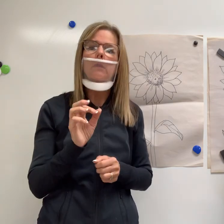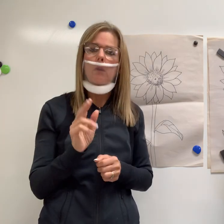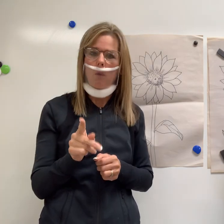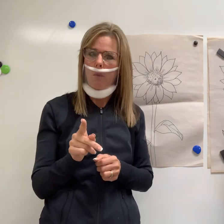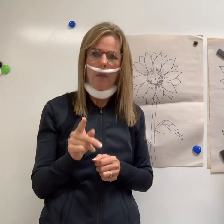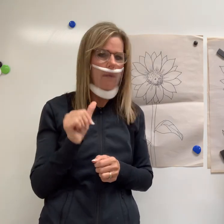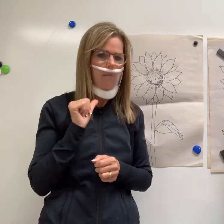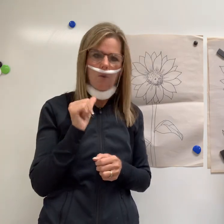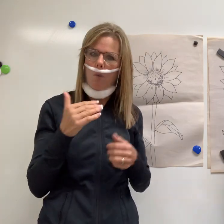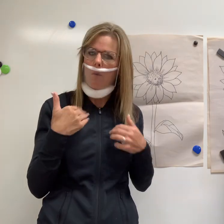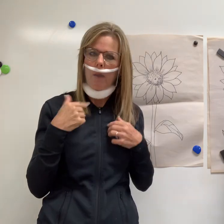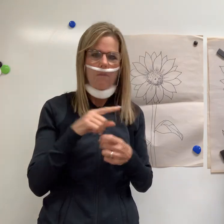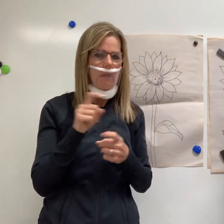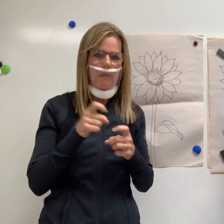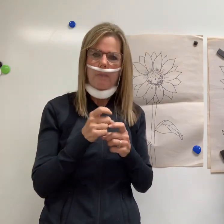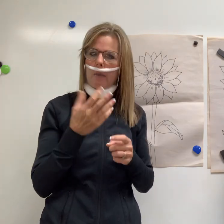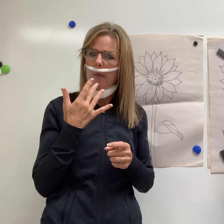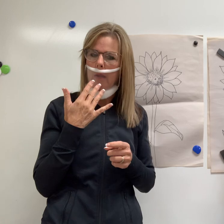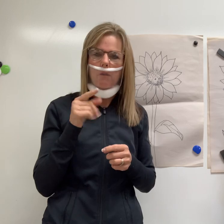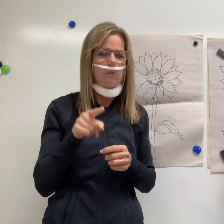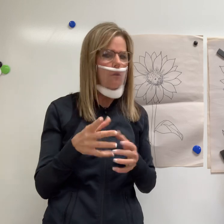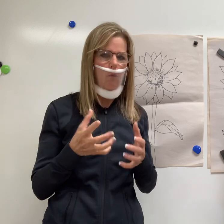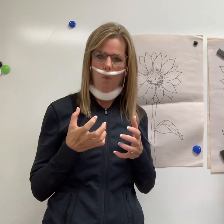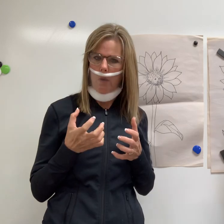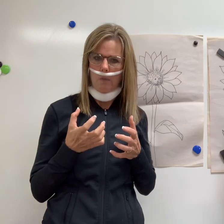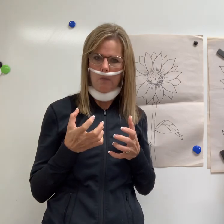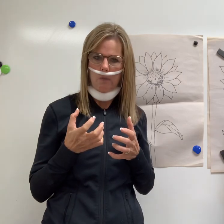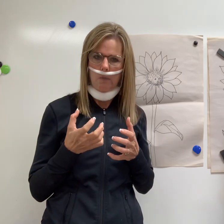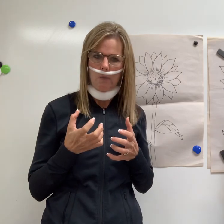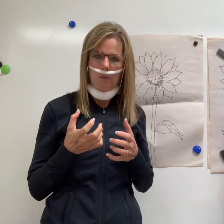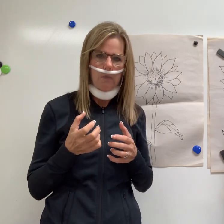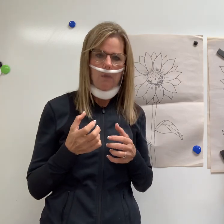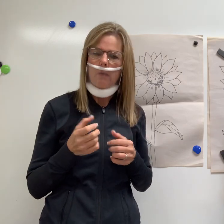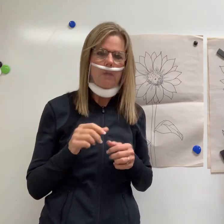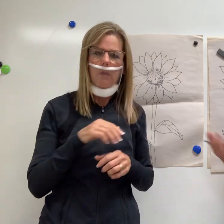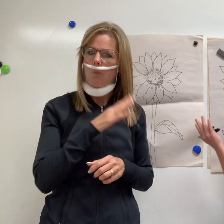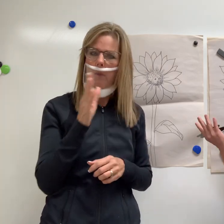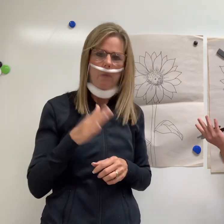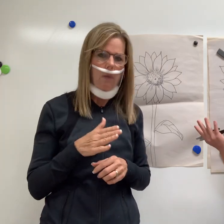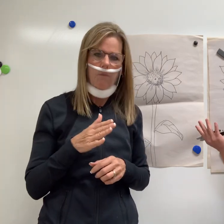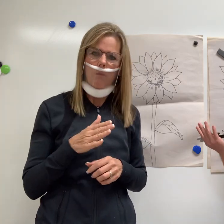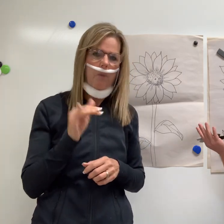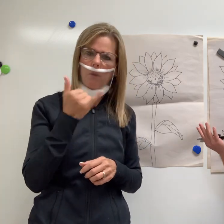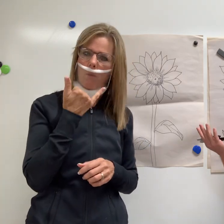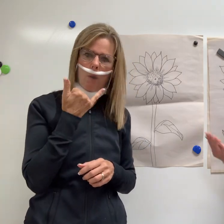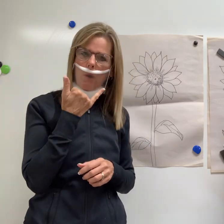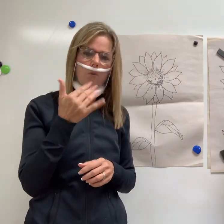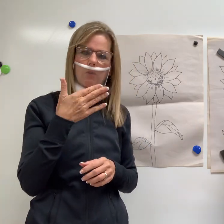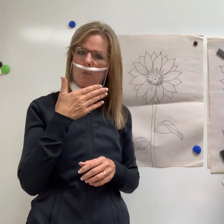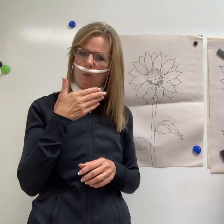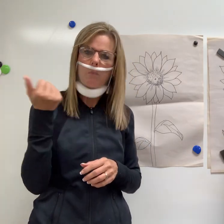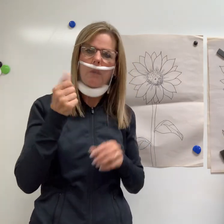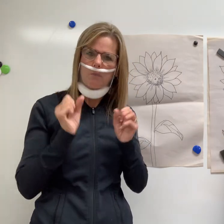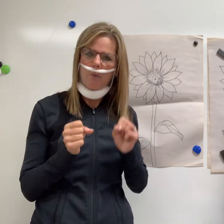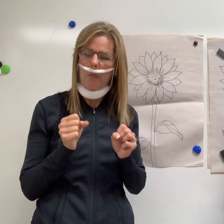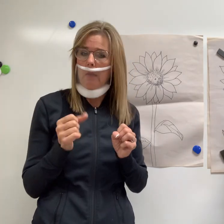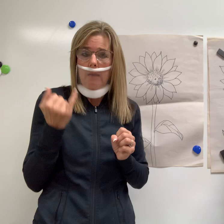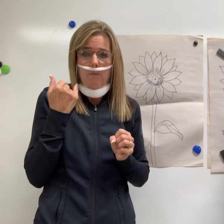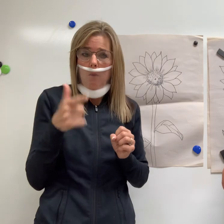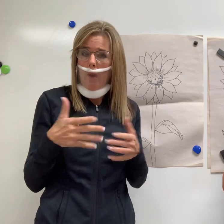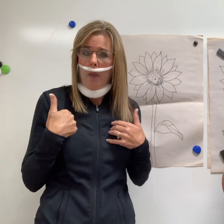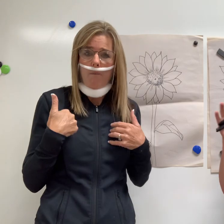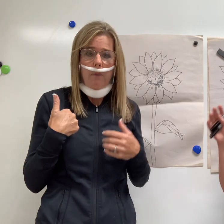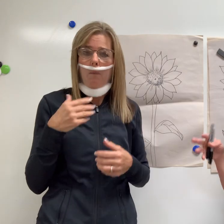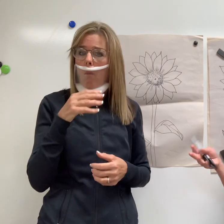okay if you don't have the exact colors you need for a project. I will never count that against you. We're all just doing the best we can. So if you have